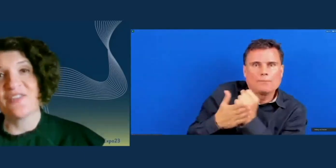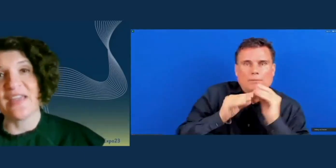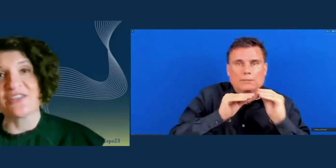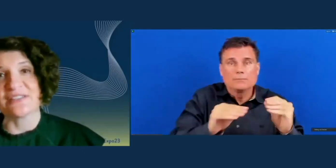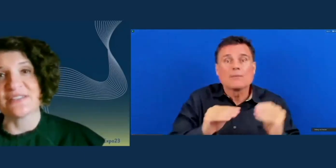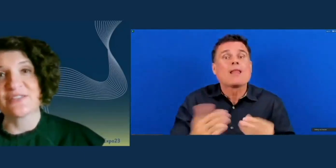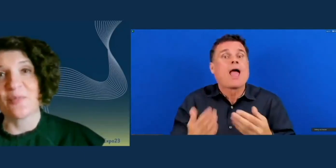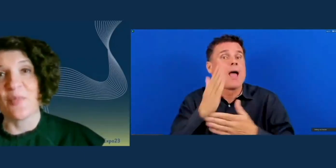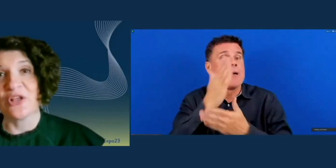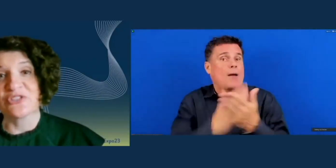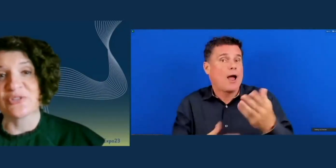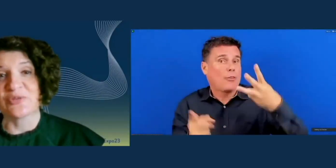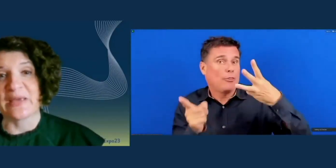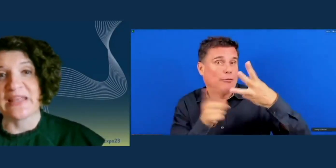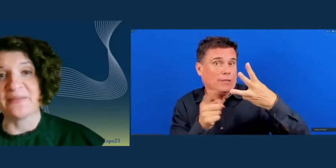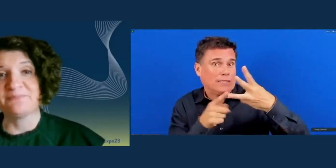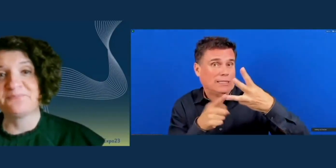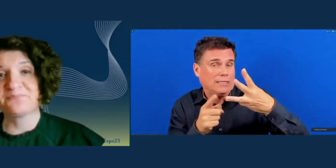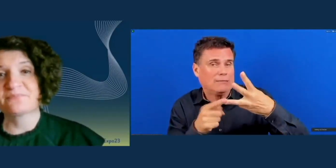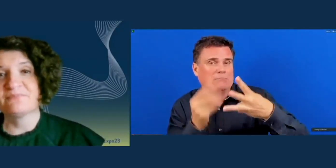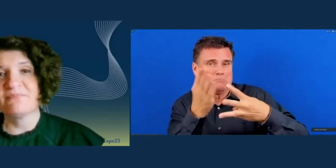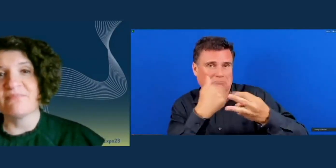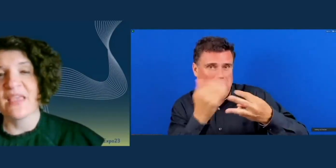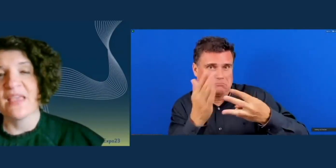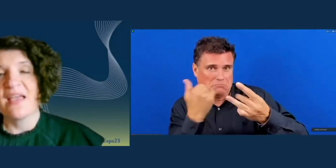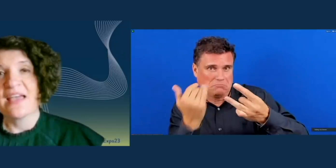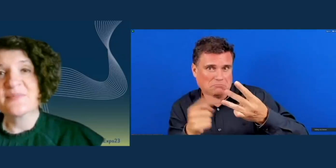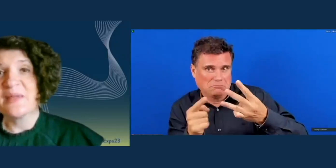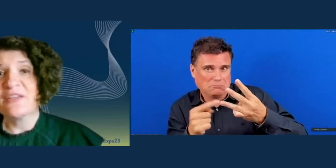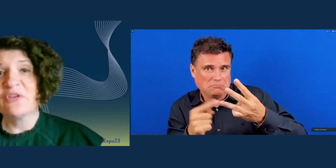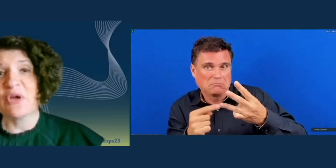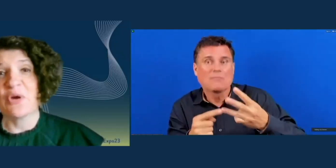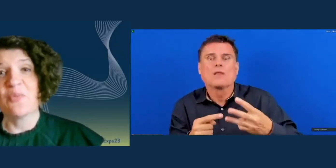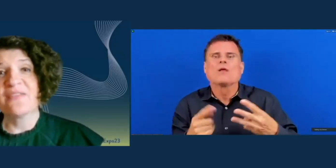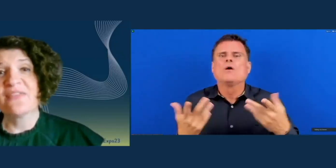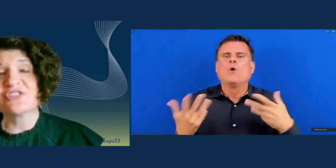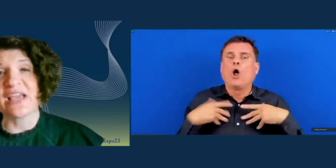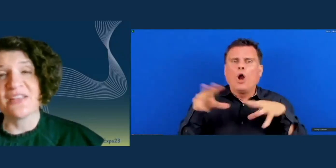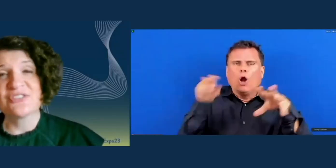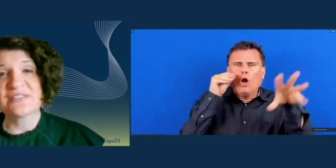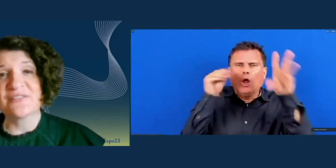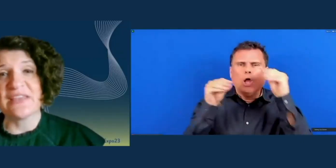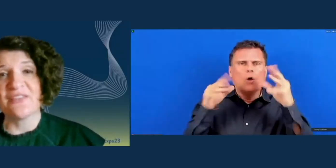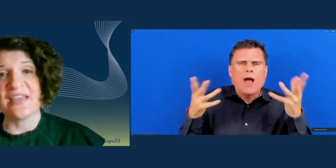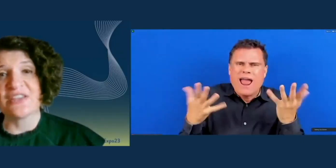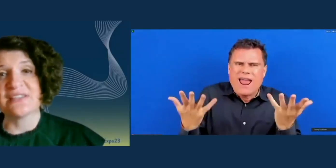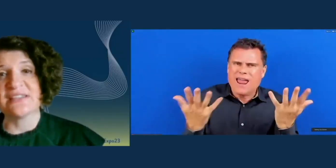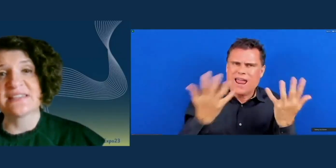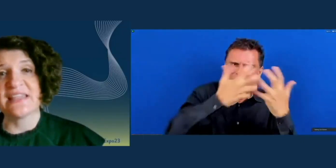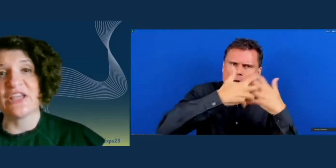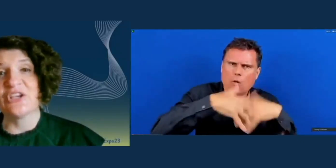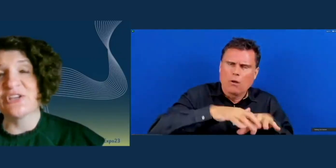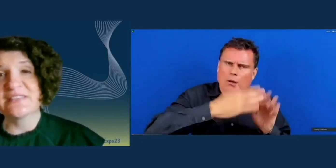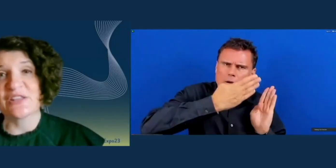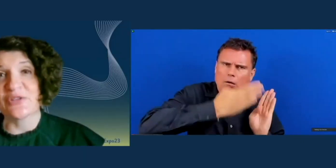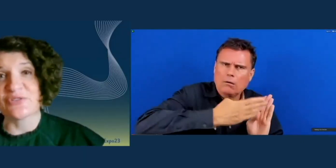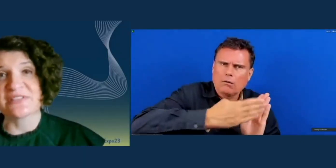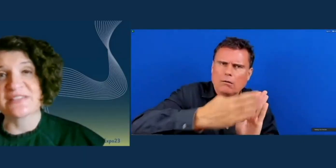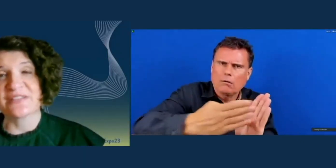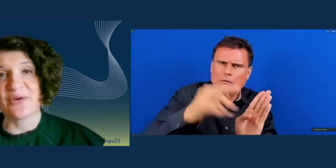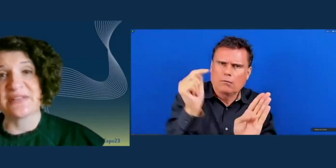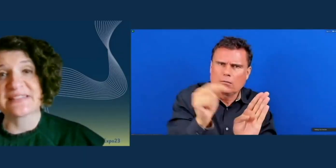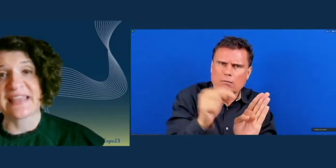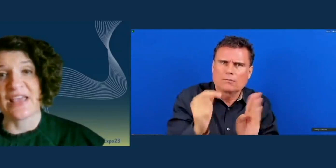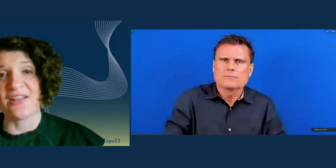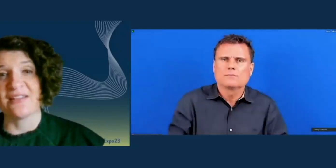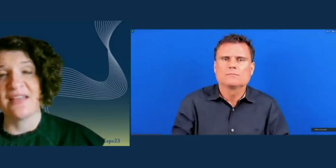the Innovations from All Children Reading. As many of you know, one of the challenges of innovation is getting good solutions